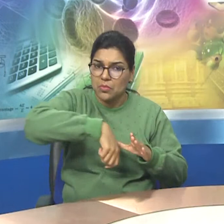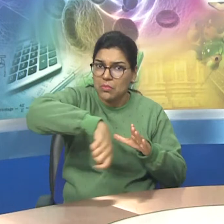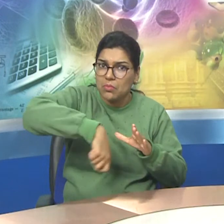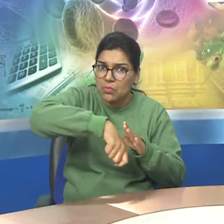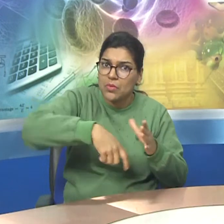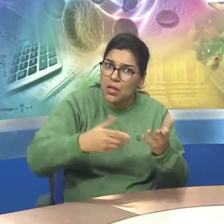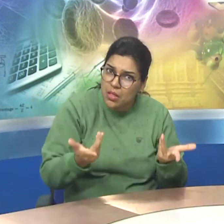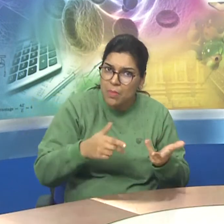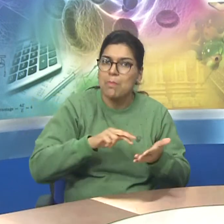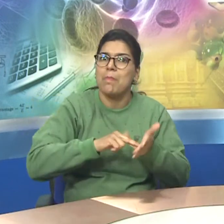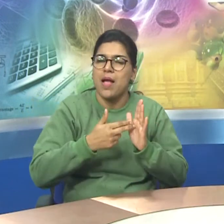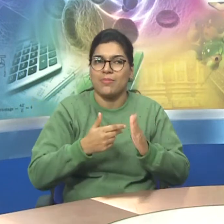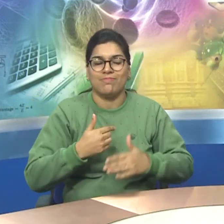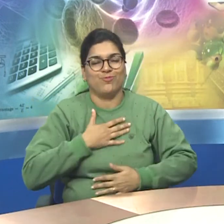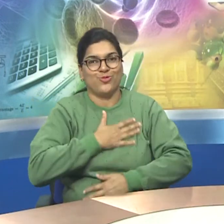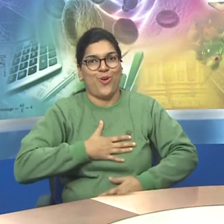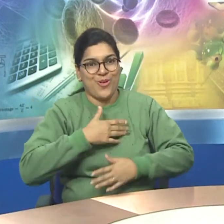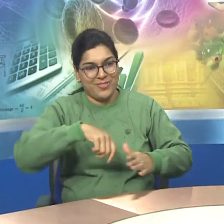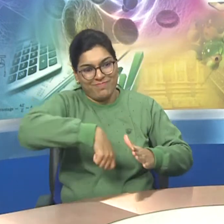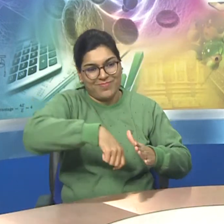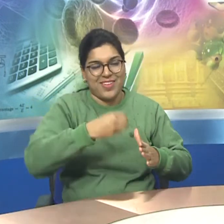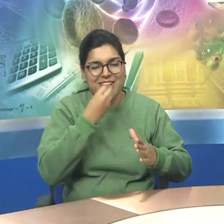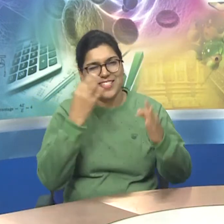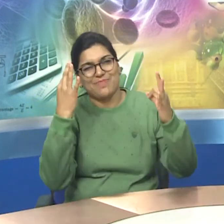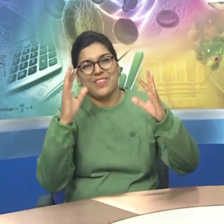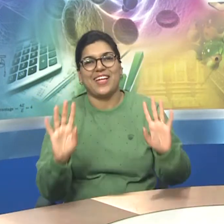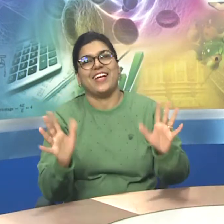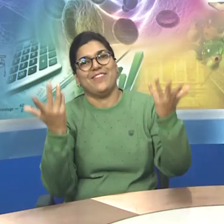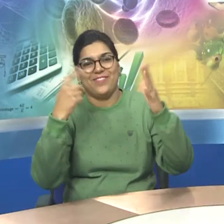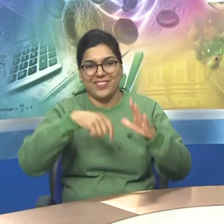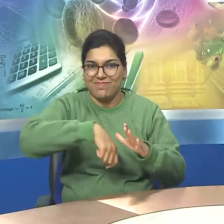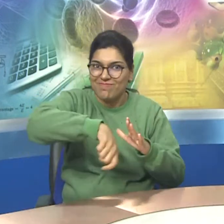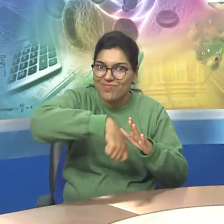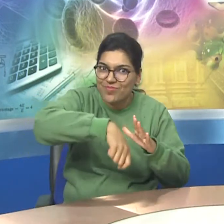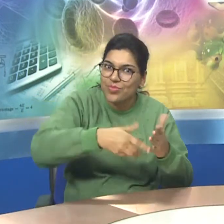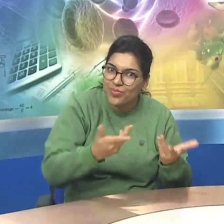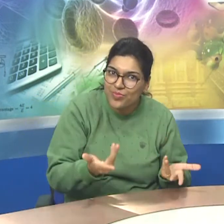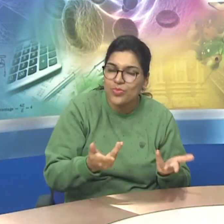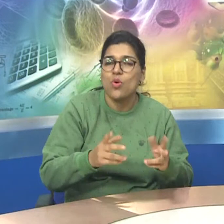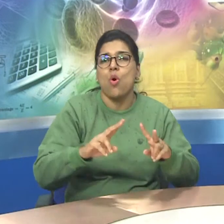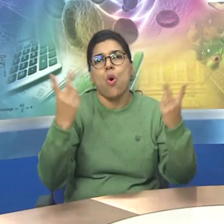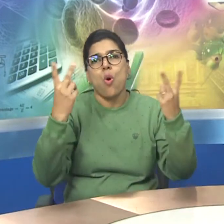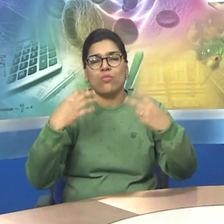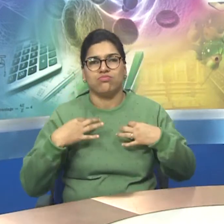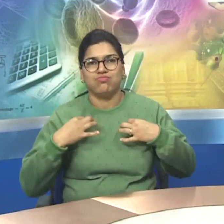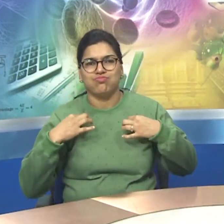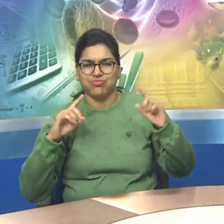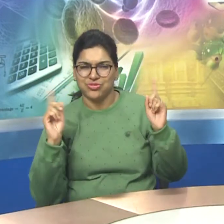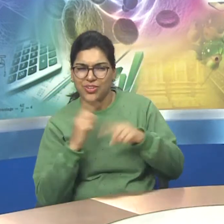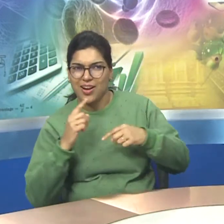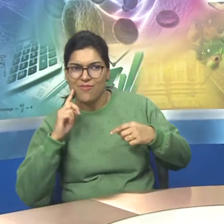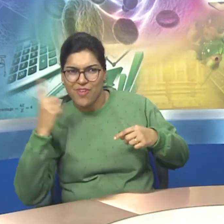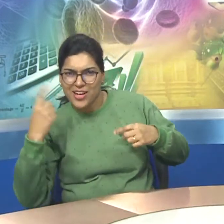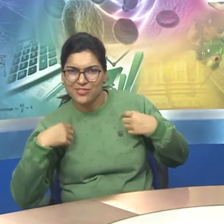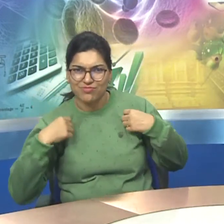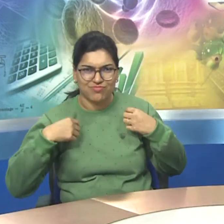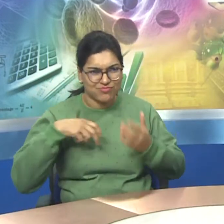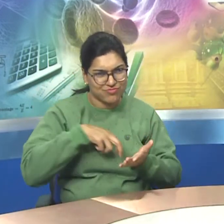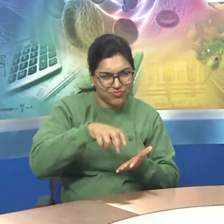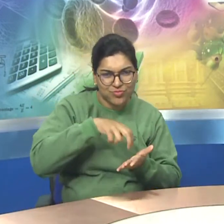more activities beside these images. There are many activities which can be done during your free time. Some people